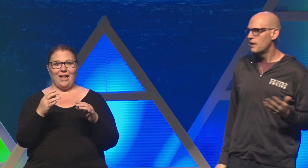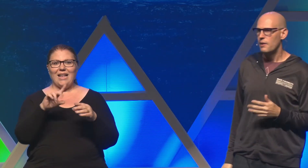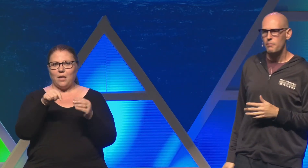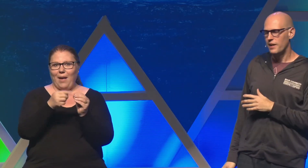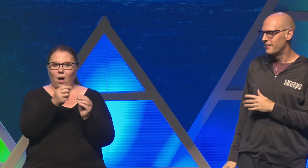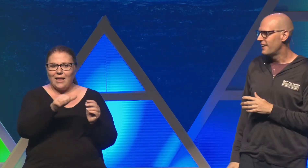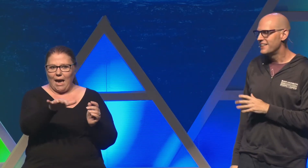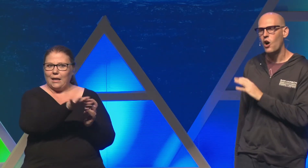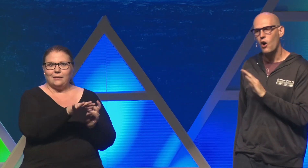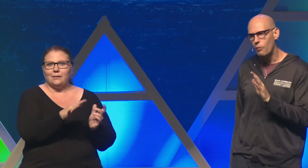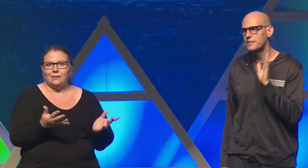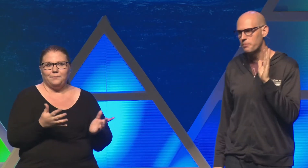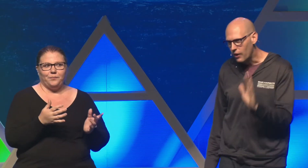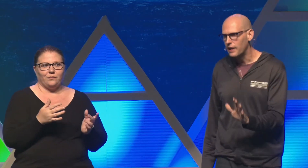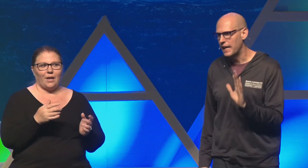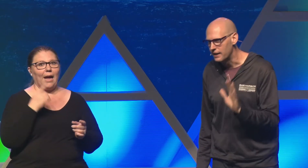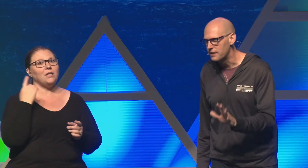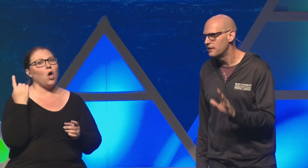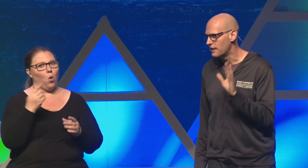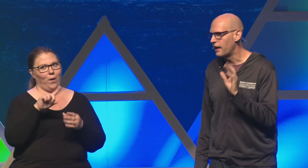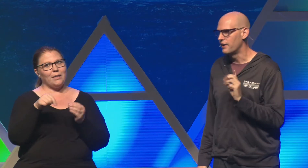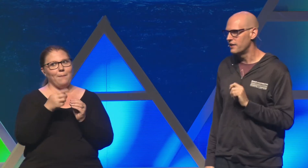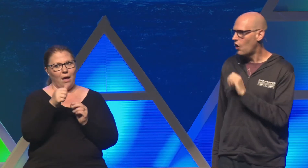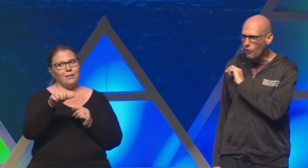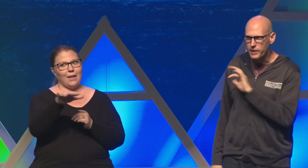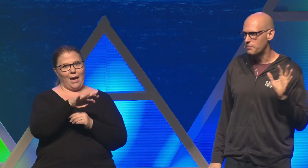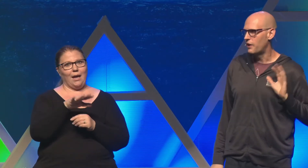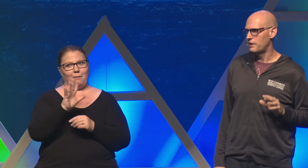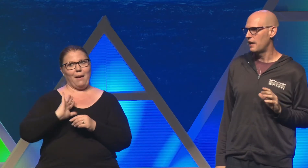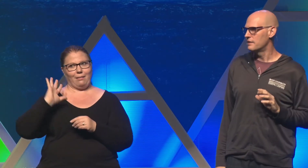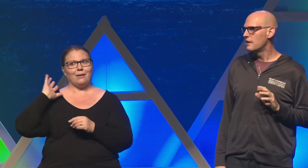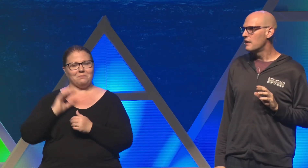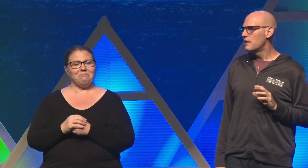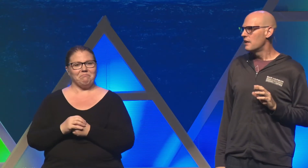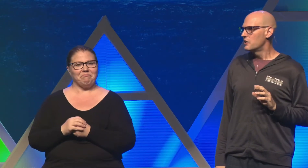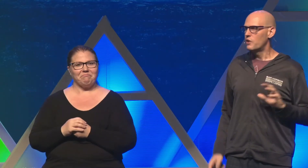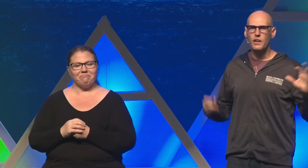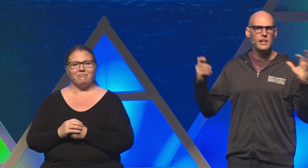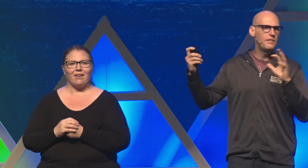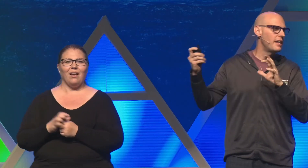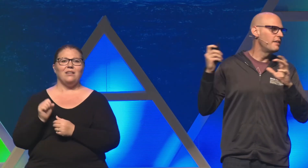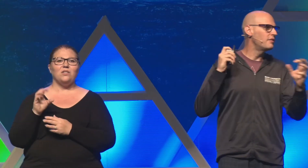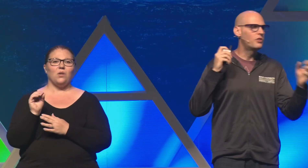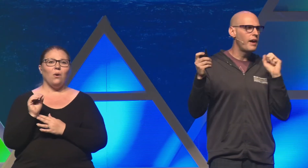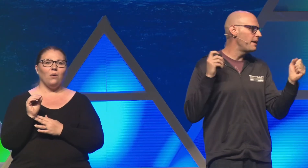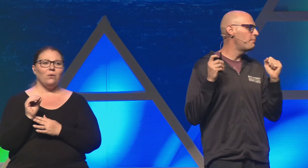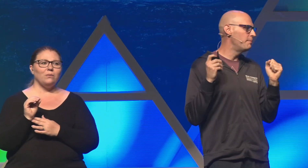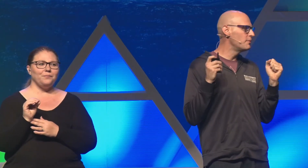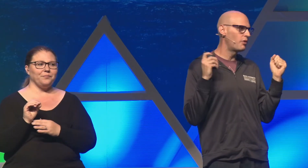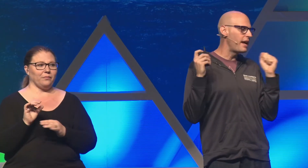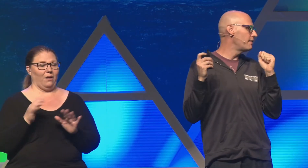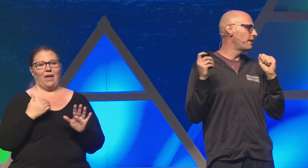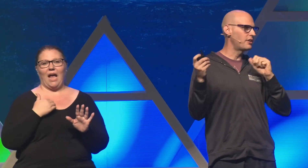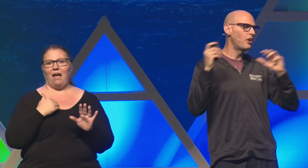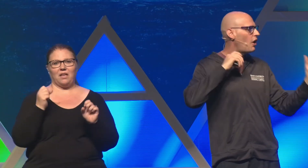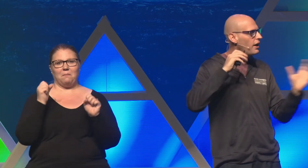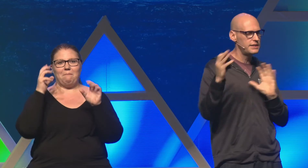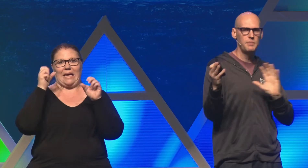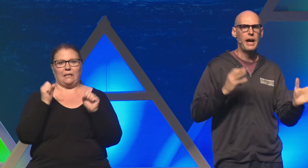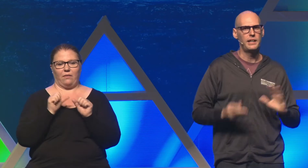think it's always about land in that area. Always about land. So they're in great,